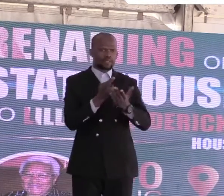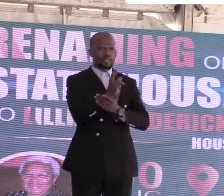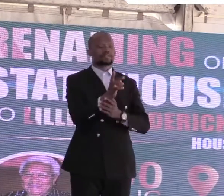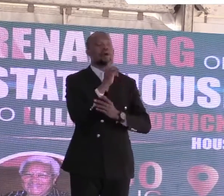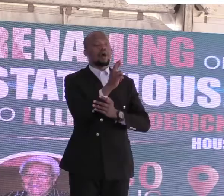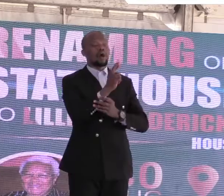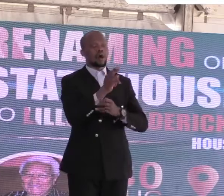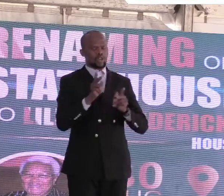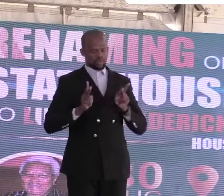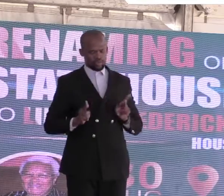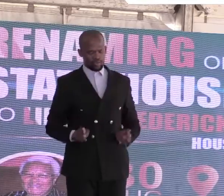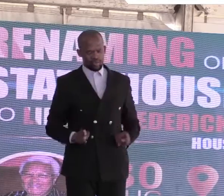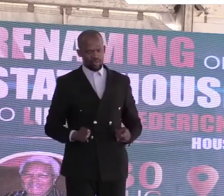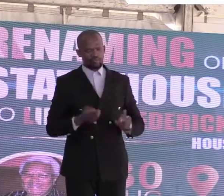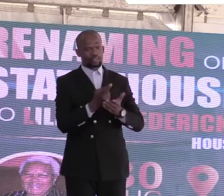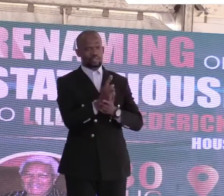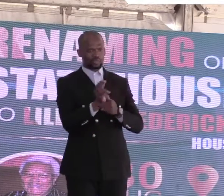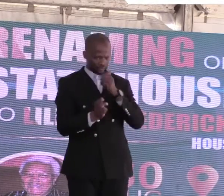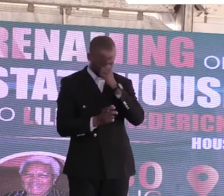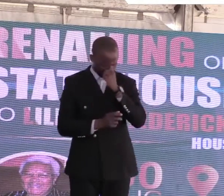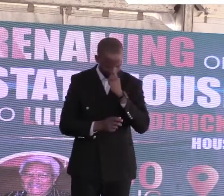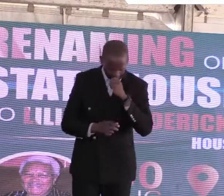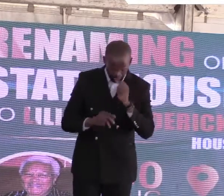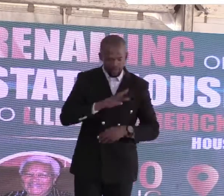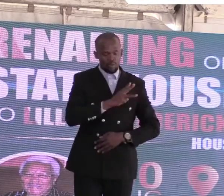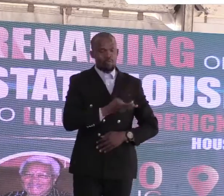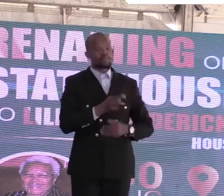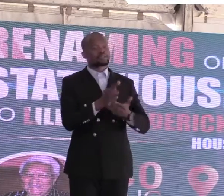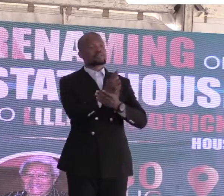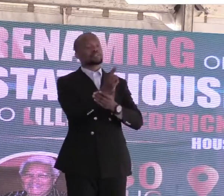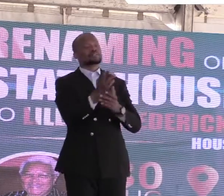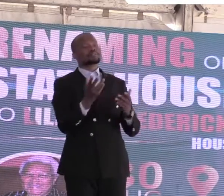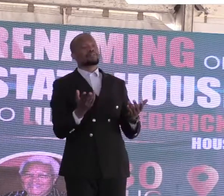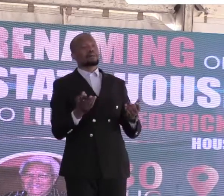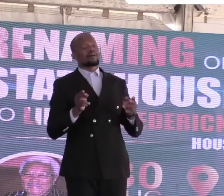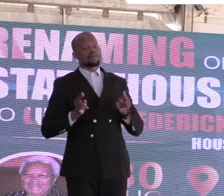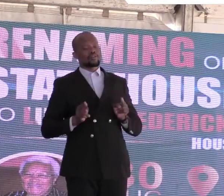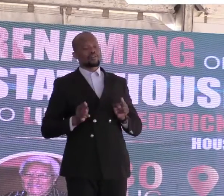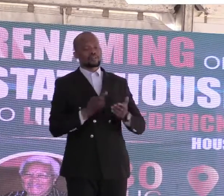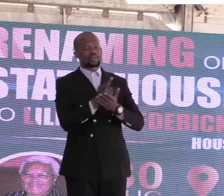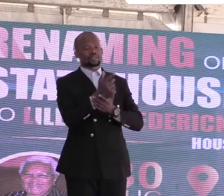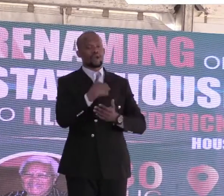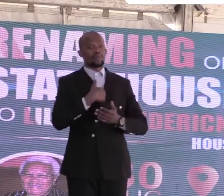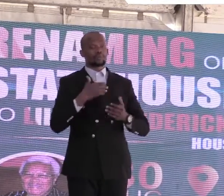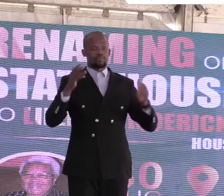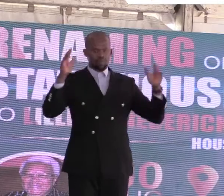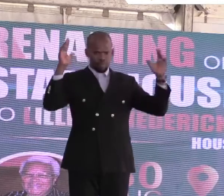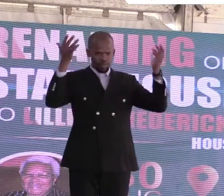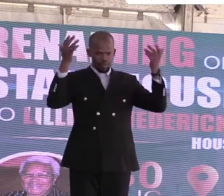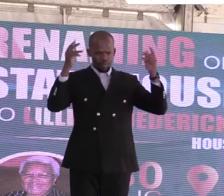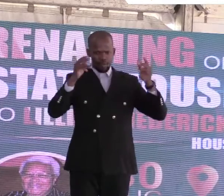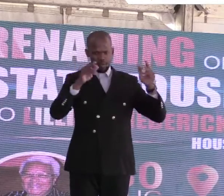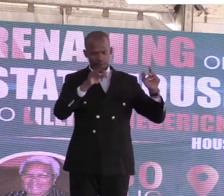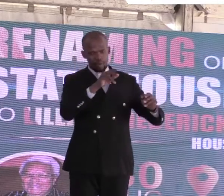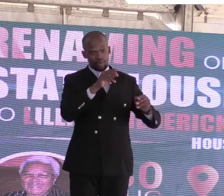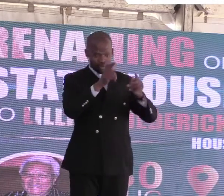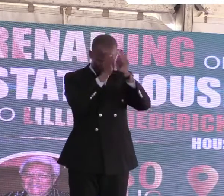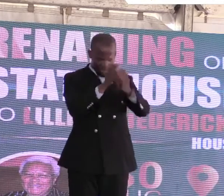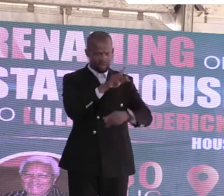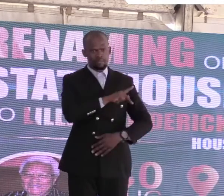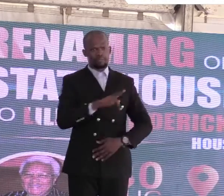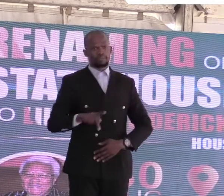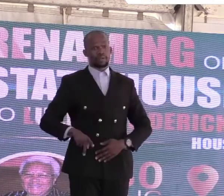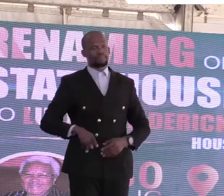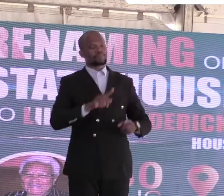rights. Women's rights are human rights. I thus want to congratulate the Honorable Premier and